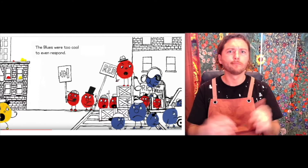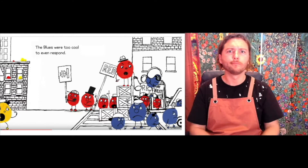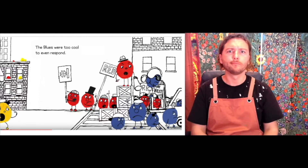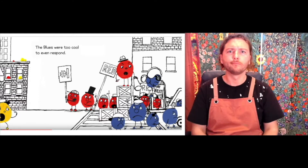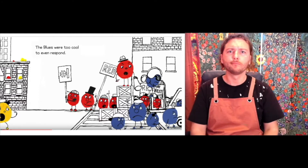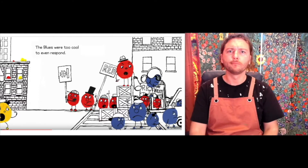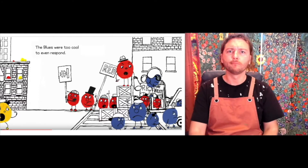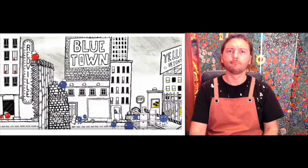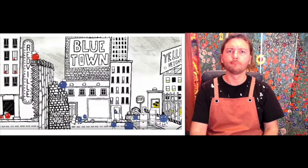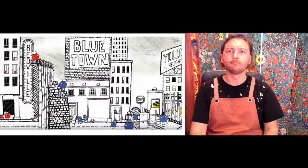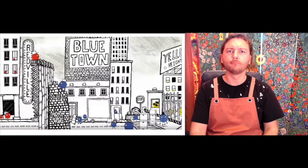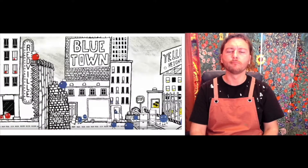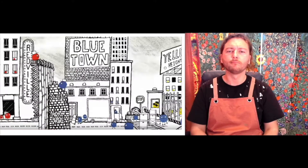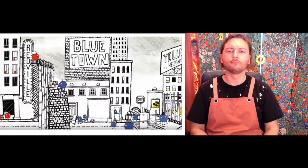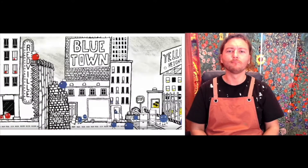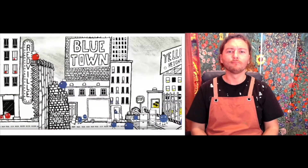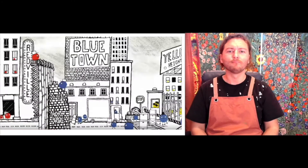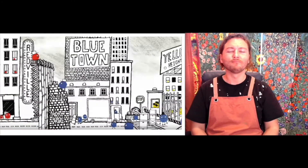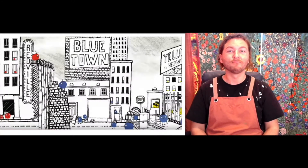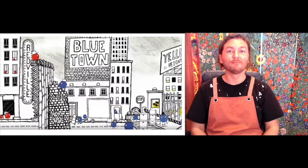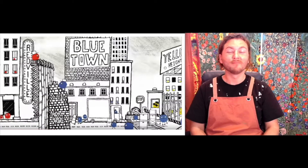The reds were disappointed the blues wouldn't engage.